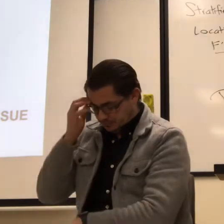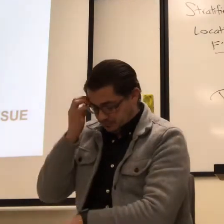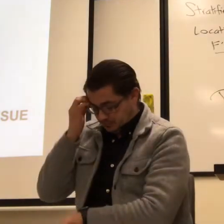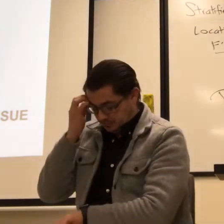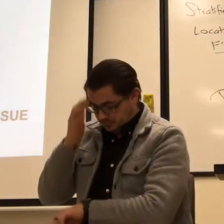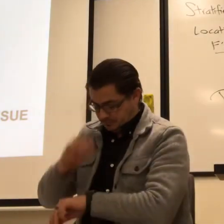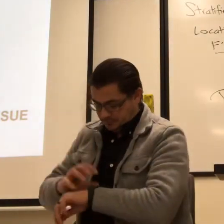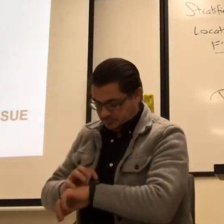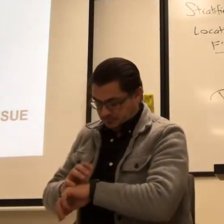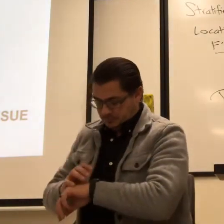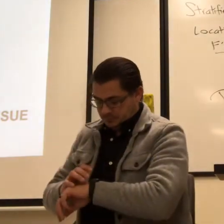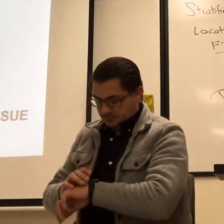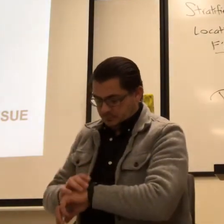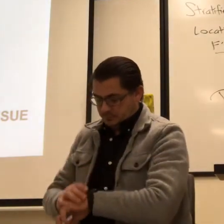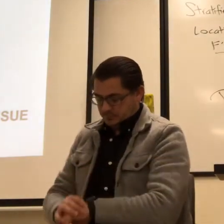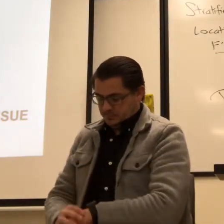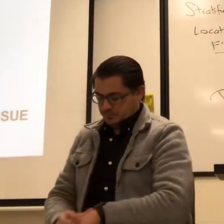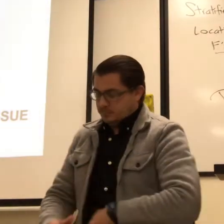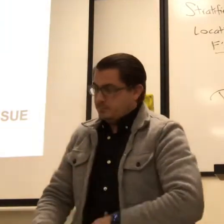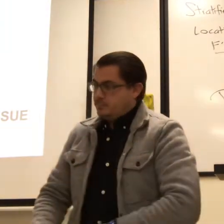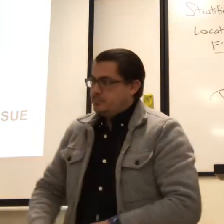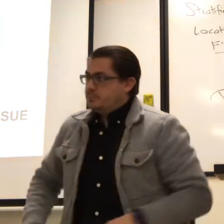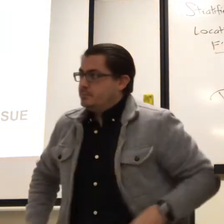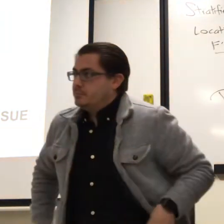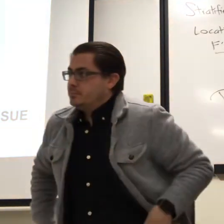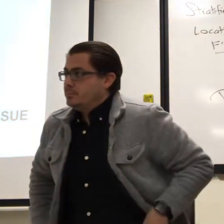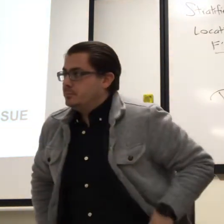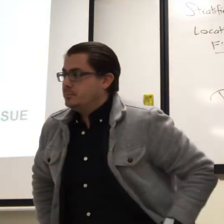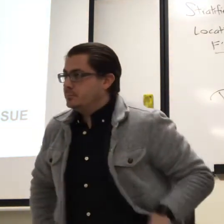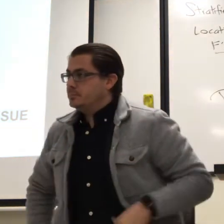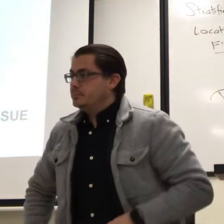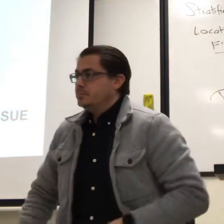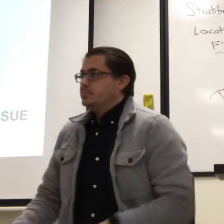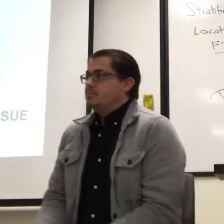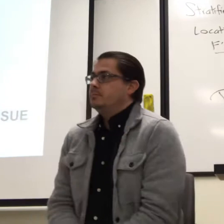So I'm just going to tag on keratinized.